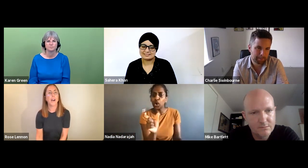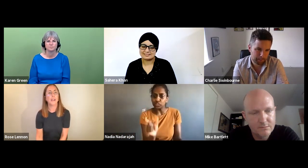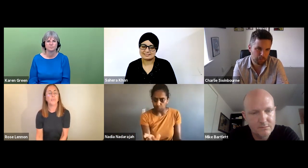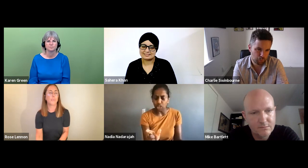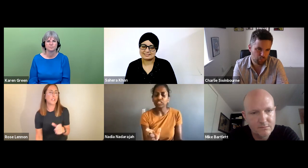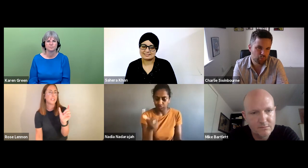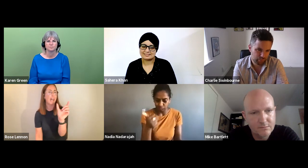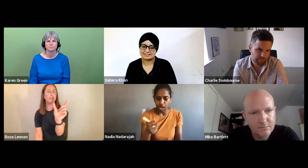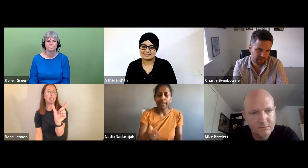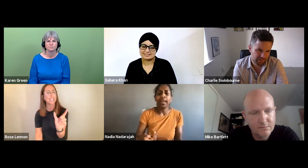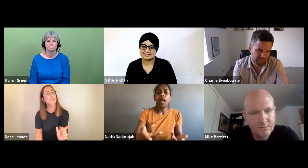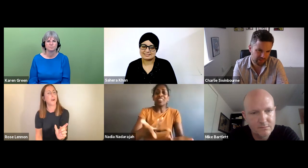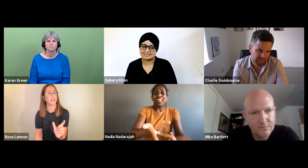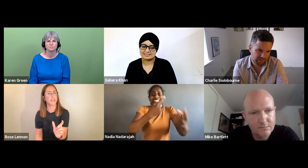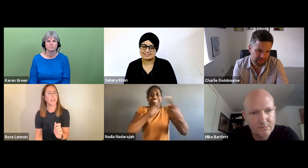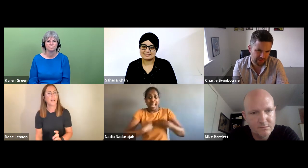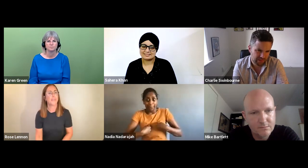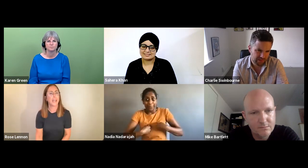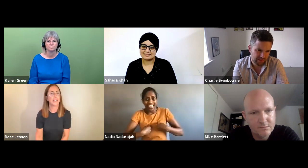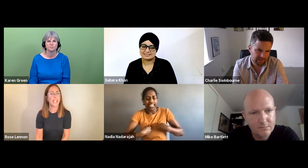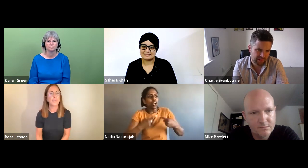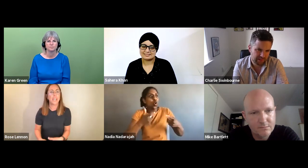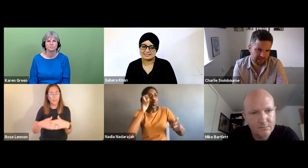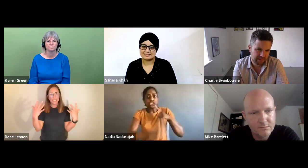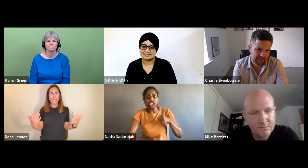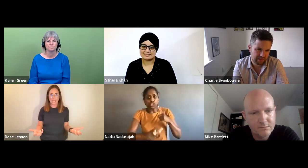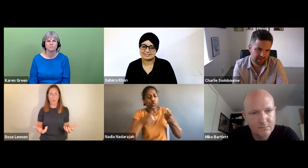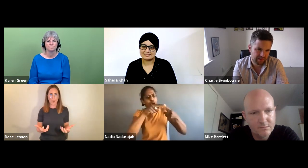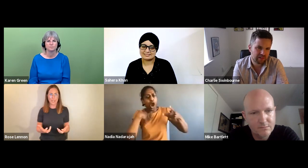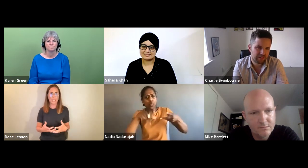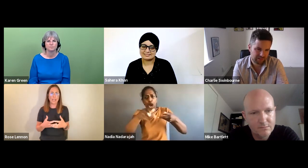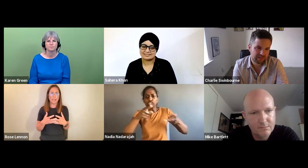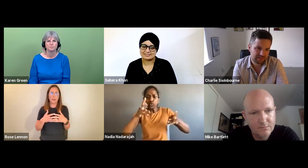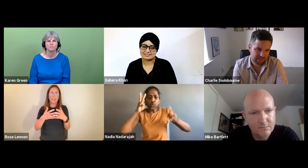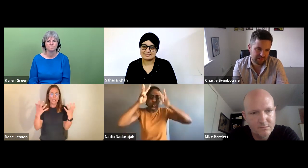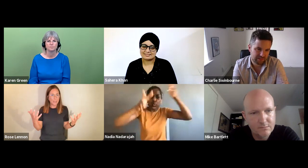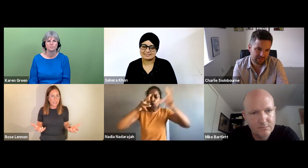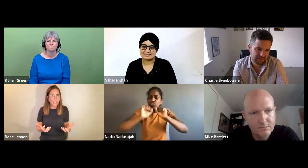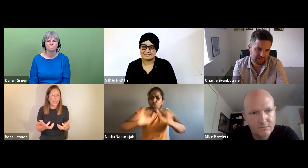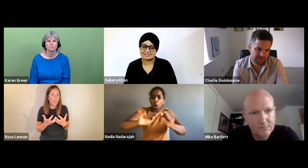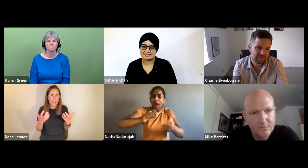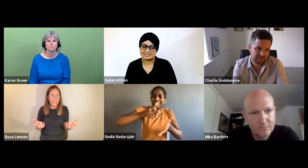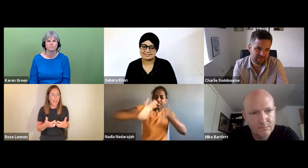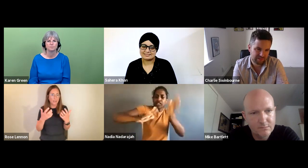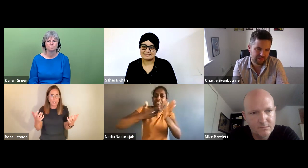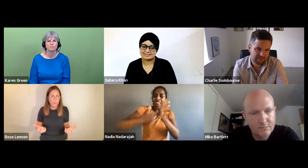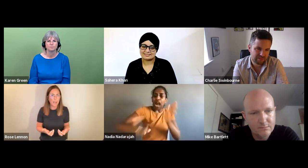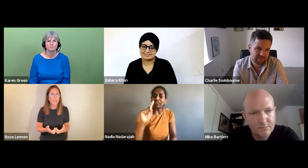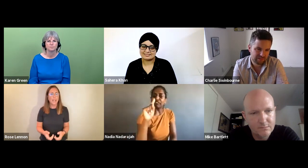I would have like keywords. Then they would tell me these keywords, and then they would tell me this kind of the idea and the script,